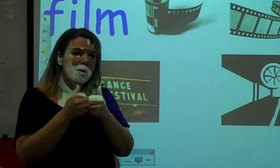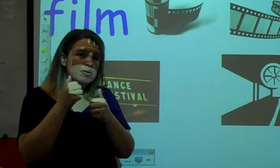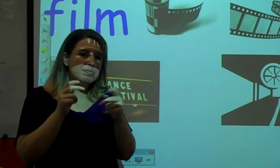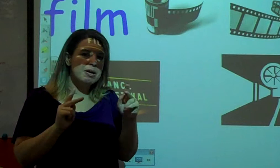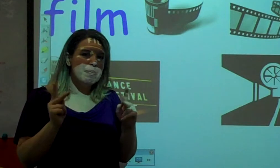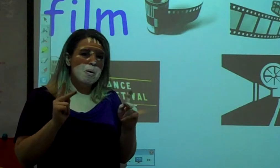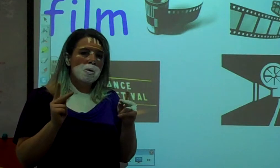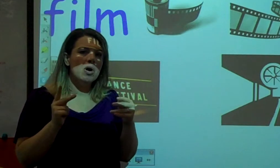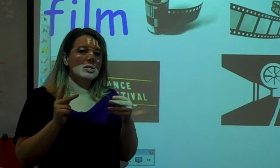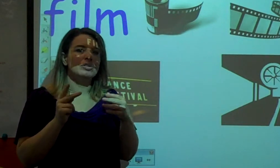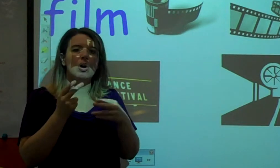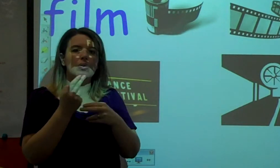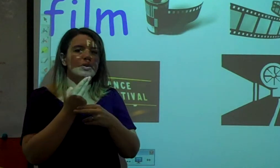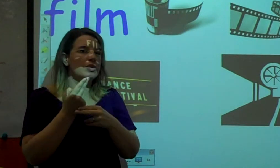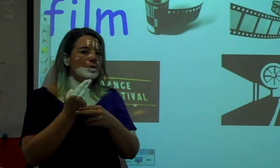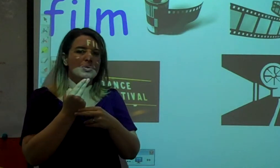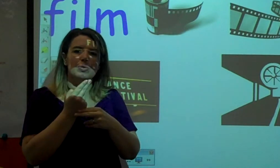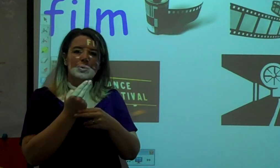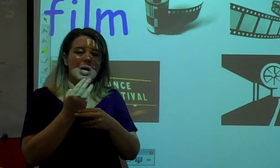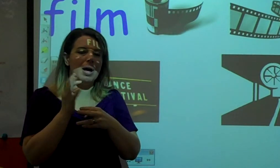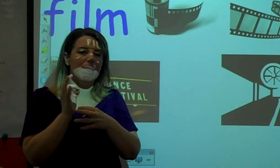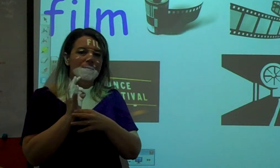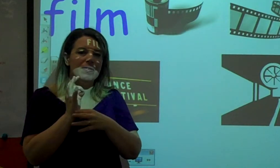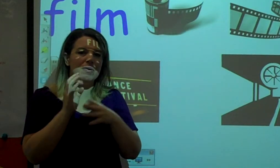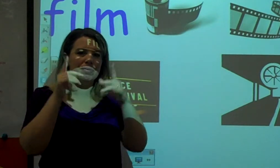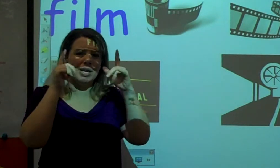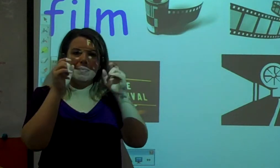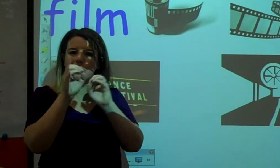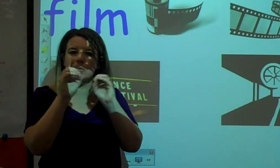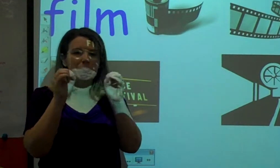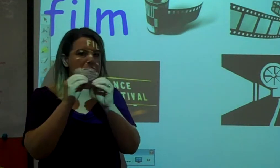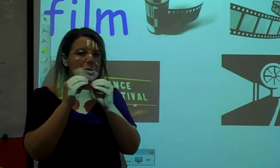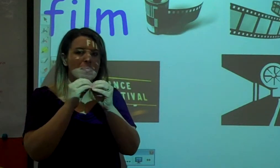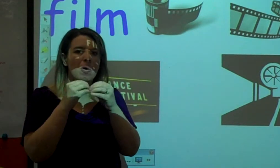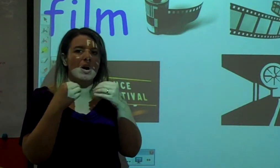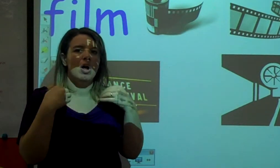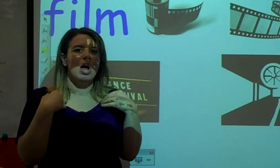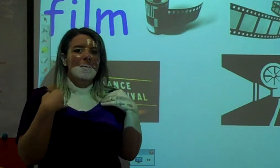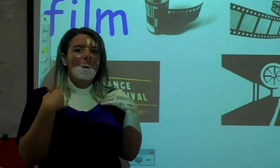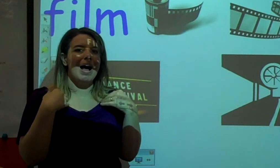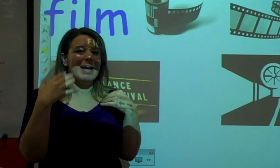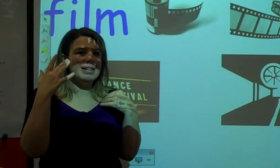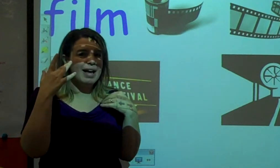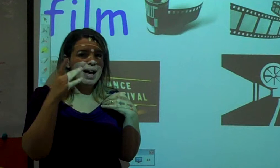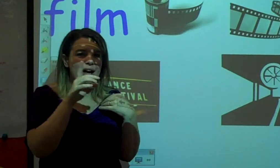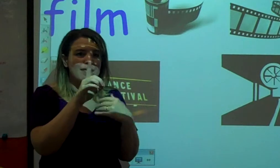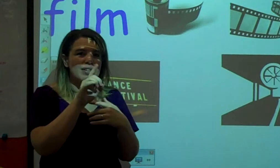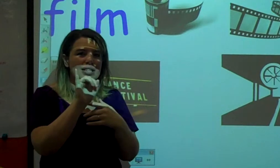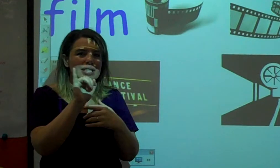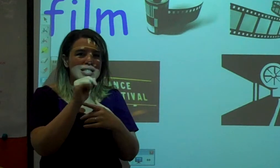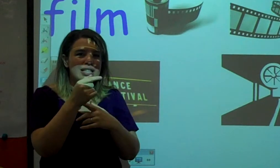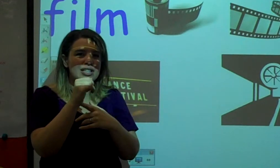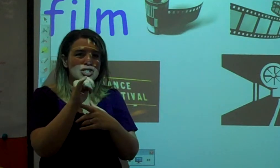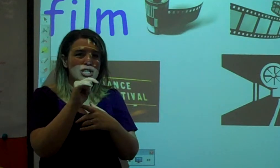Most people don't use film cameras no more. Why? They have